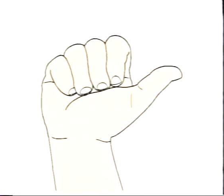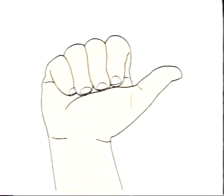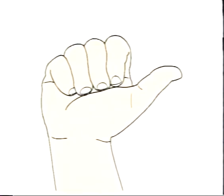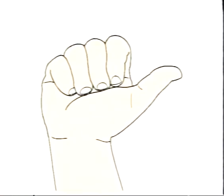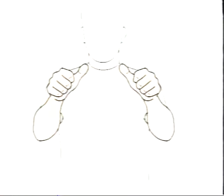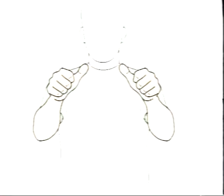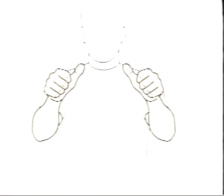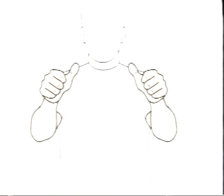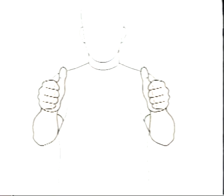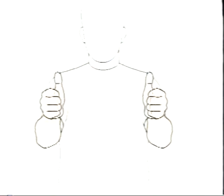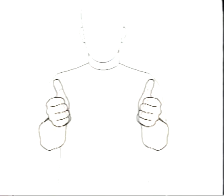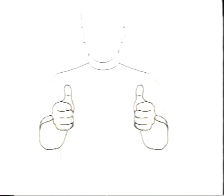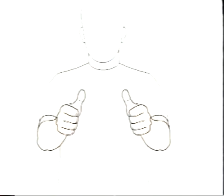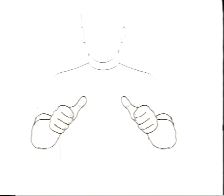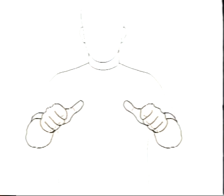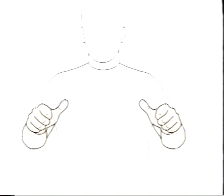something. Statue,